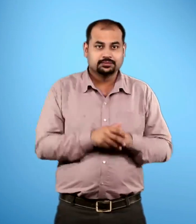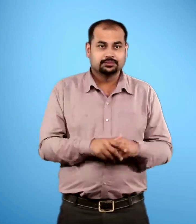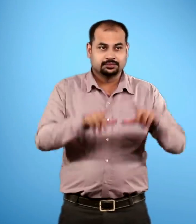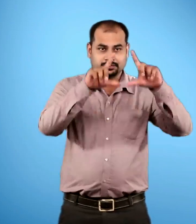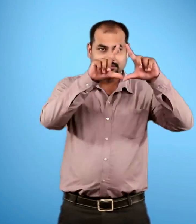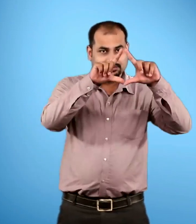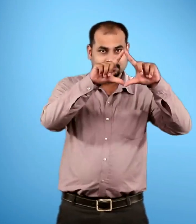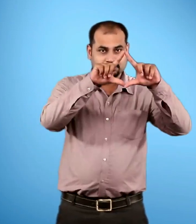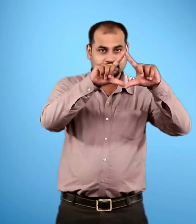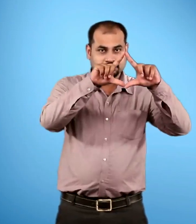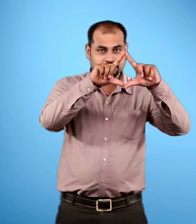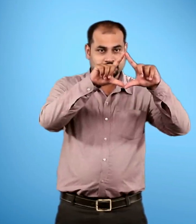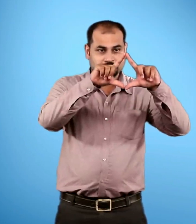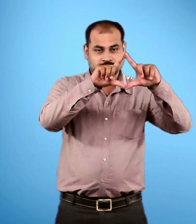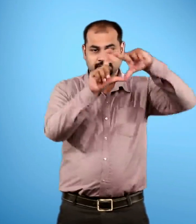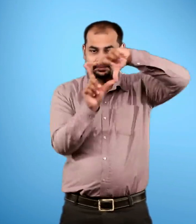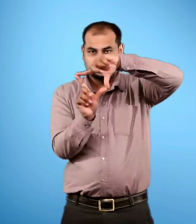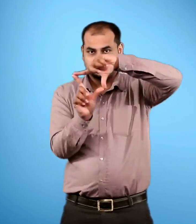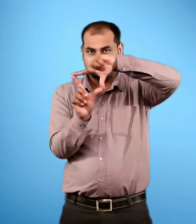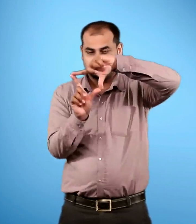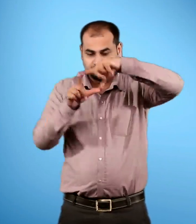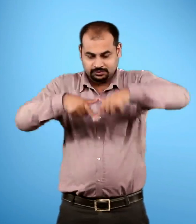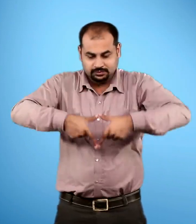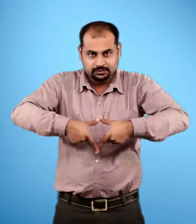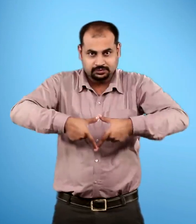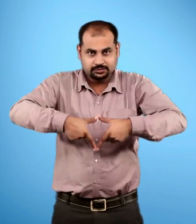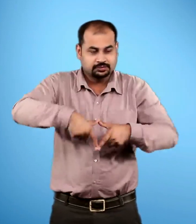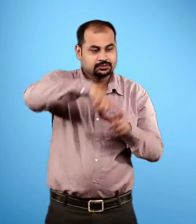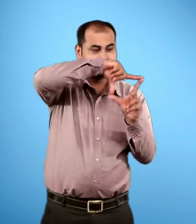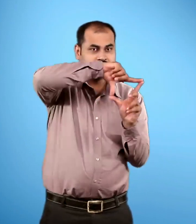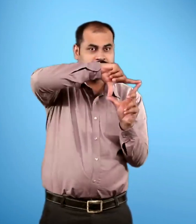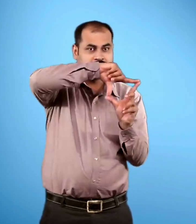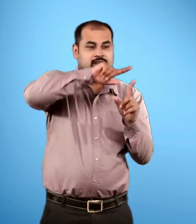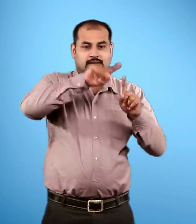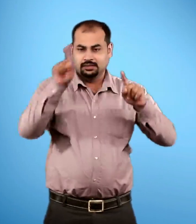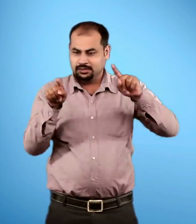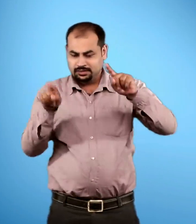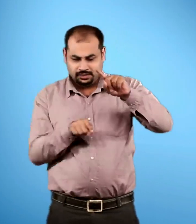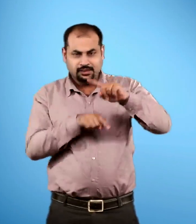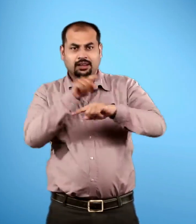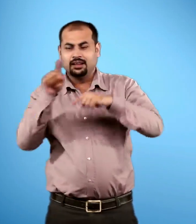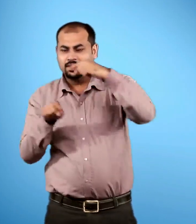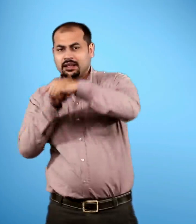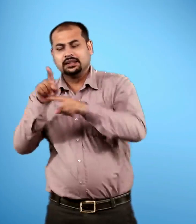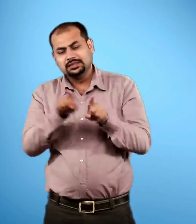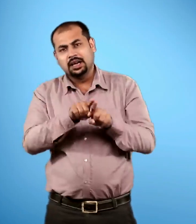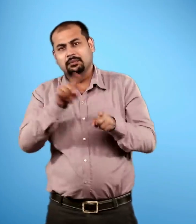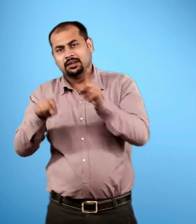it is once up, then takes a 1/4 turn every time. The rule is